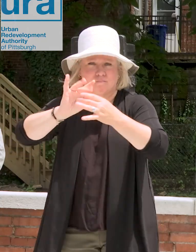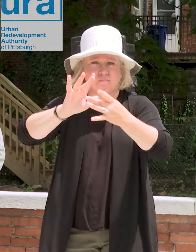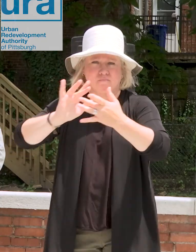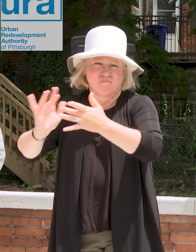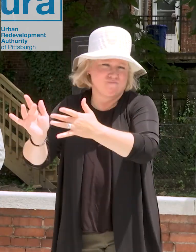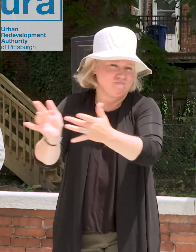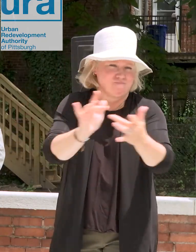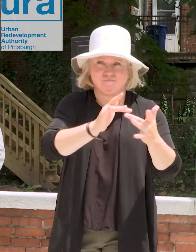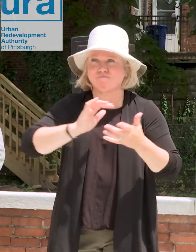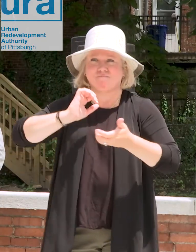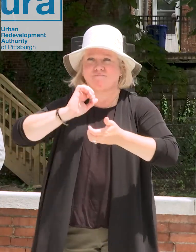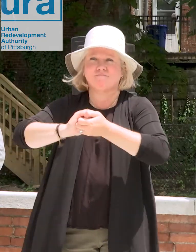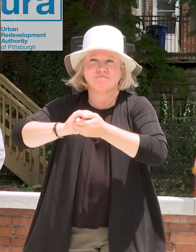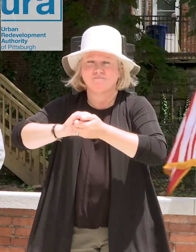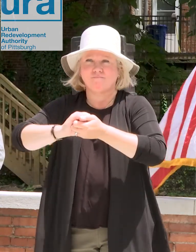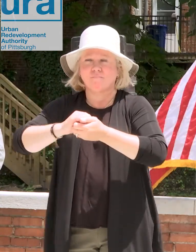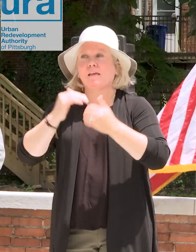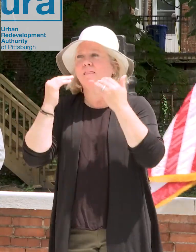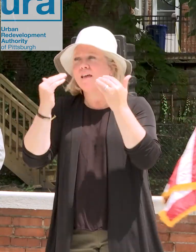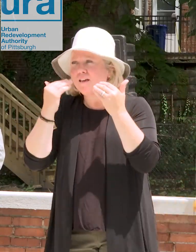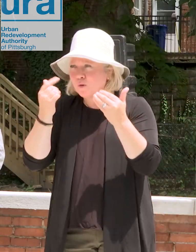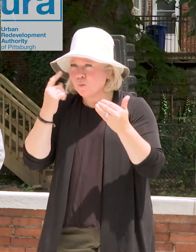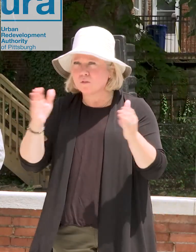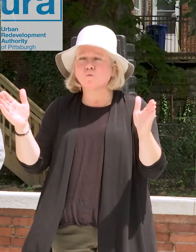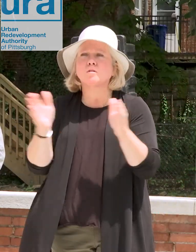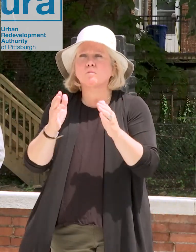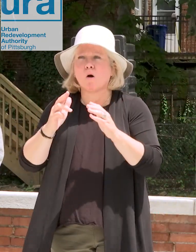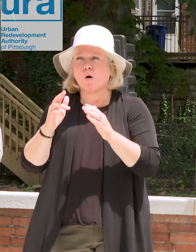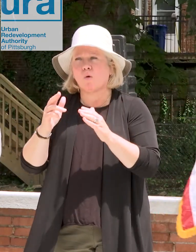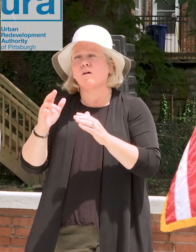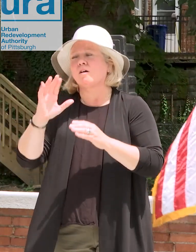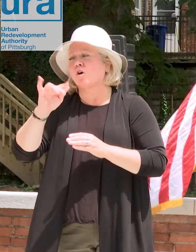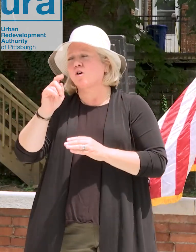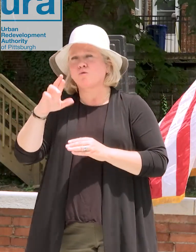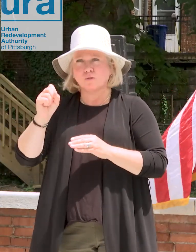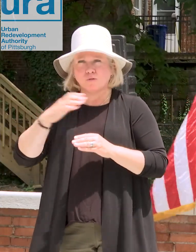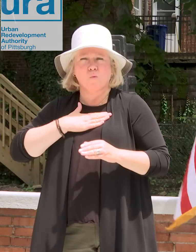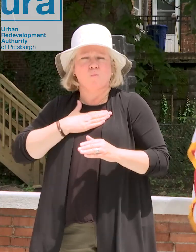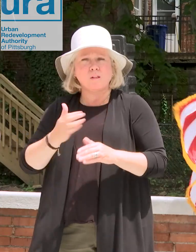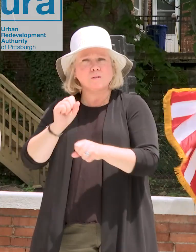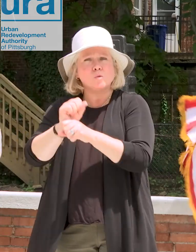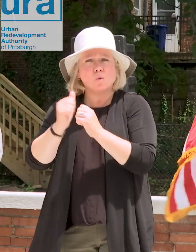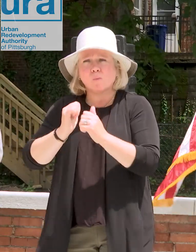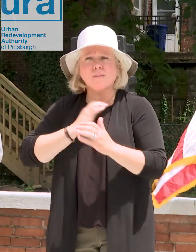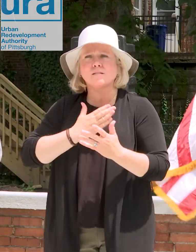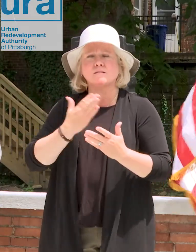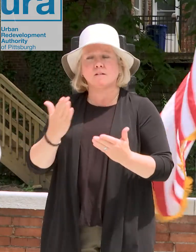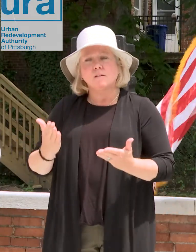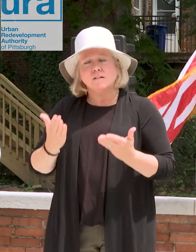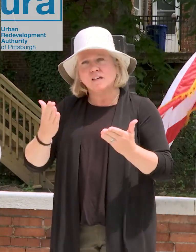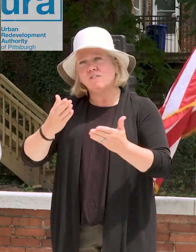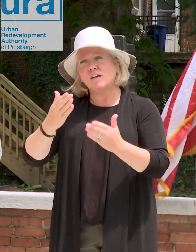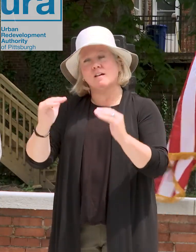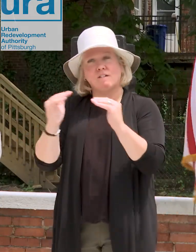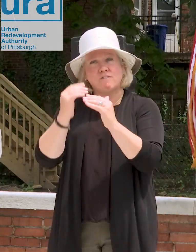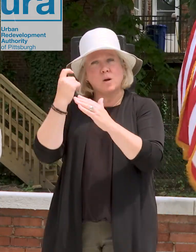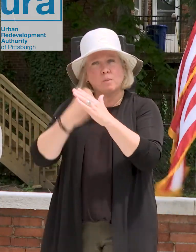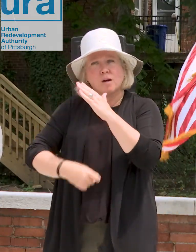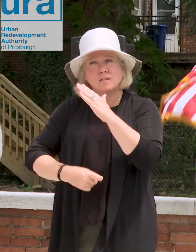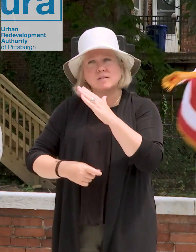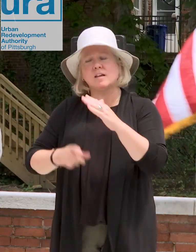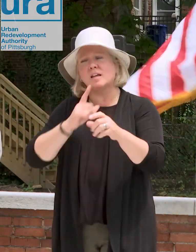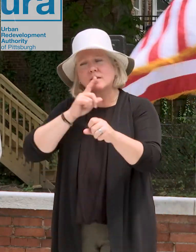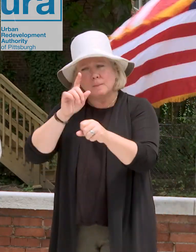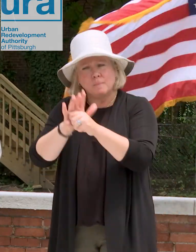happen. So I want to thank those small contractors for their willingness to work with us and for delivering a fair price, and also for being committed to the cause that we